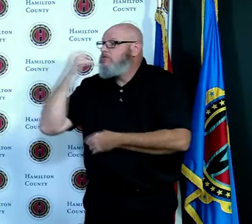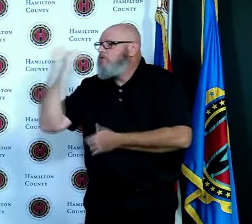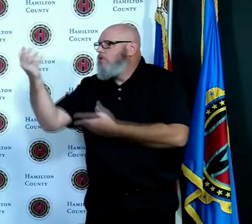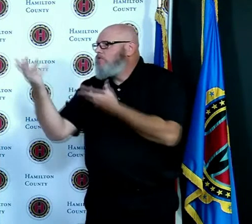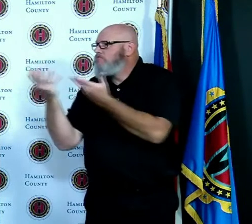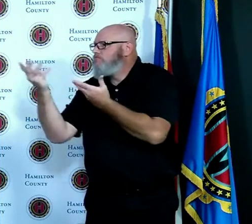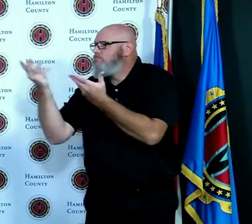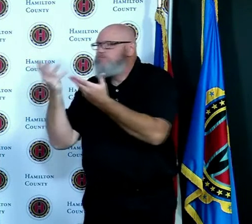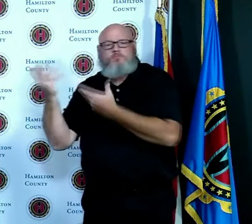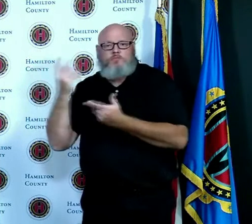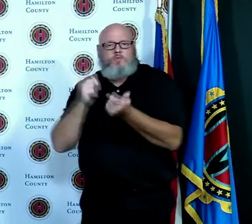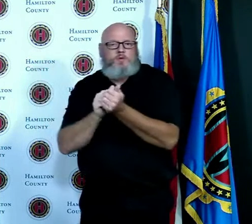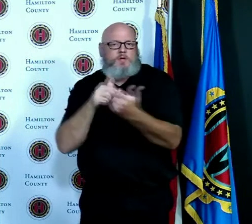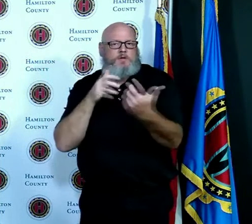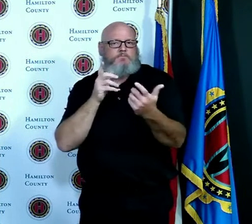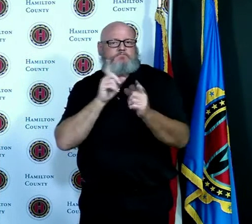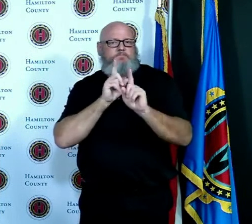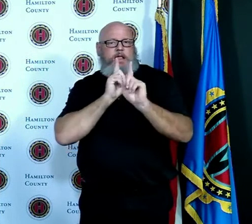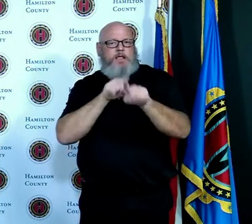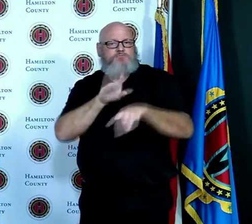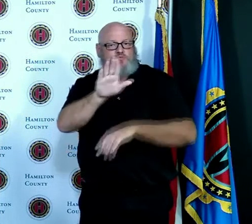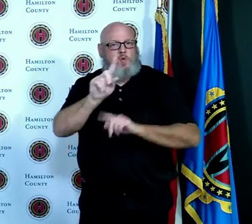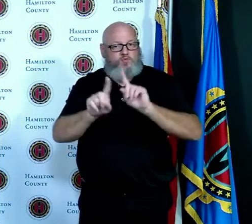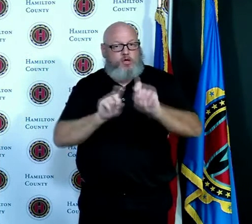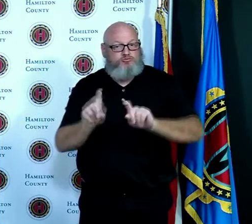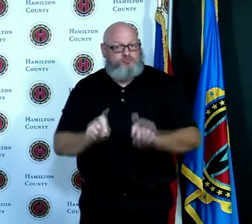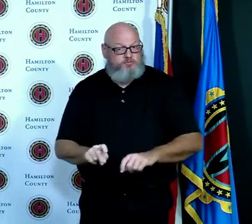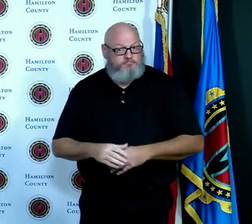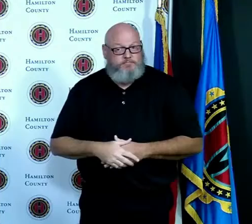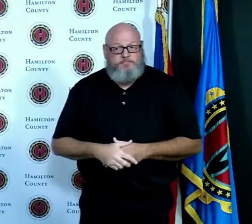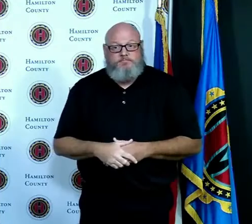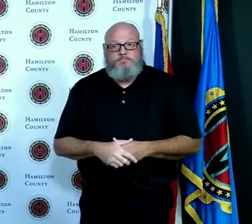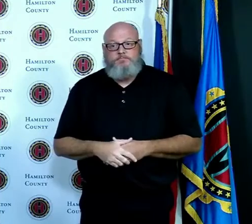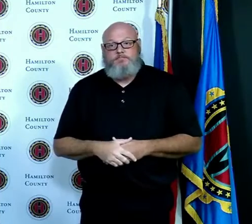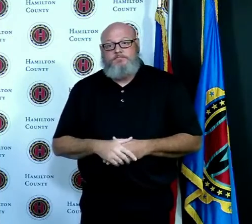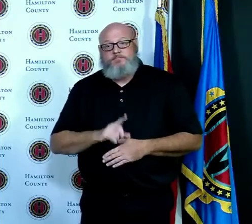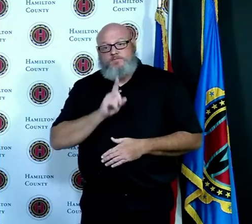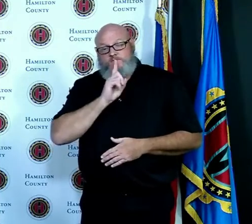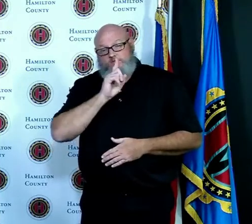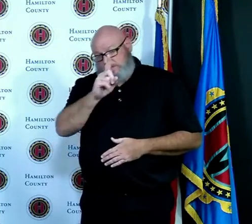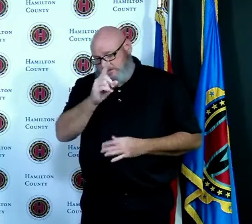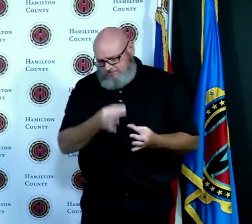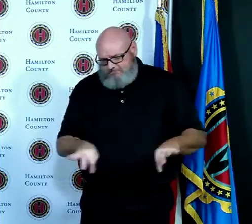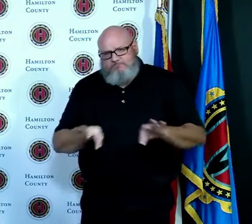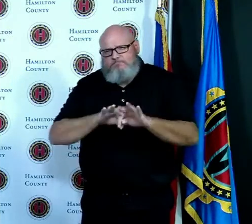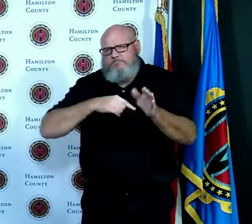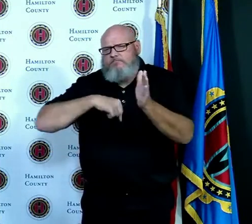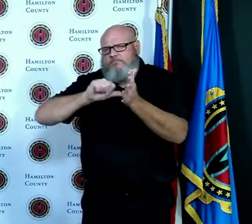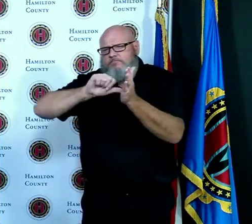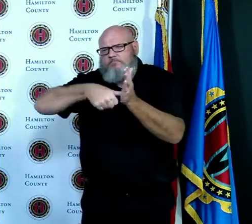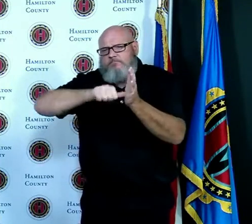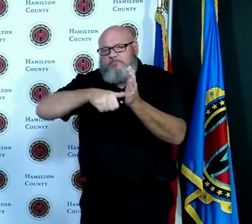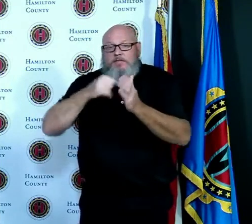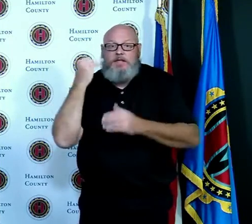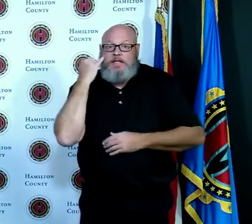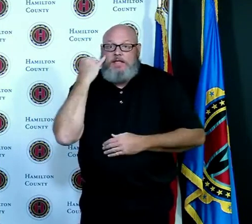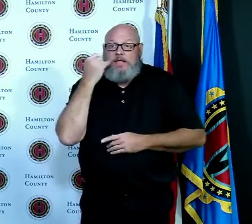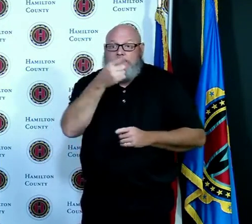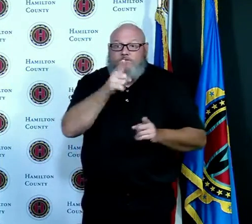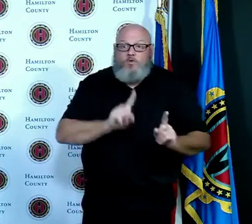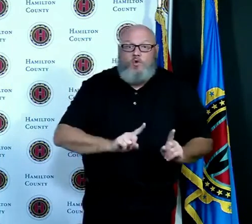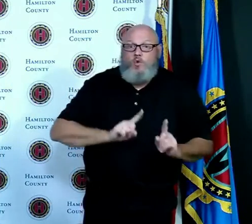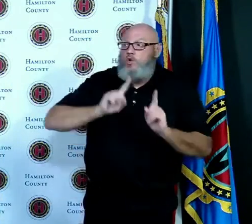you self-quarantine until you get those test results back. The last thing we need is somebody who is sick to not keep sick at home and to